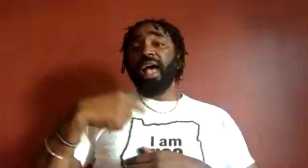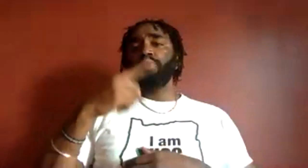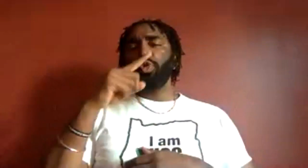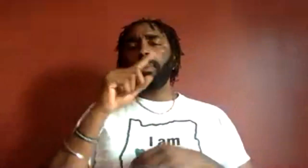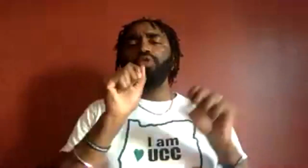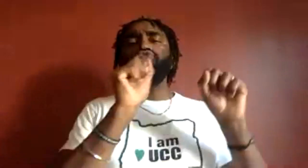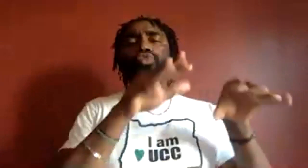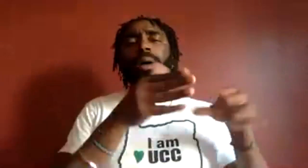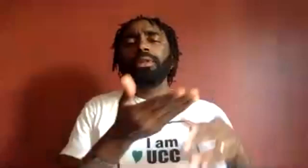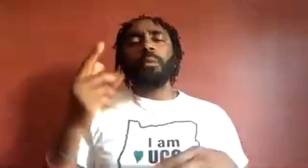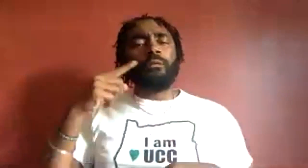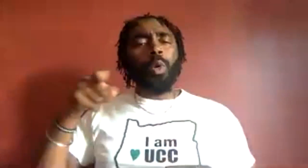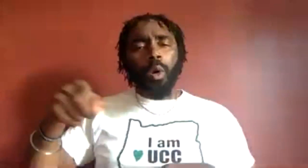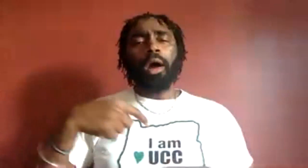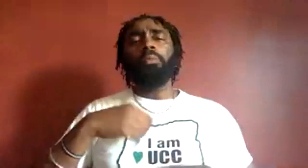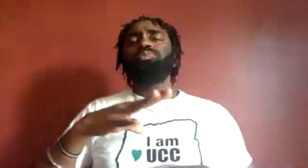My wife, Interpreter missed the name,